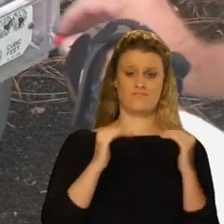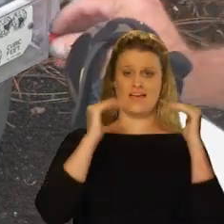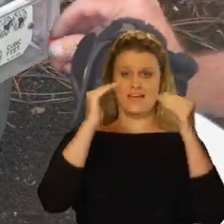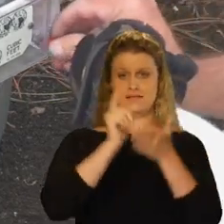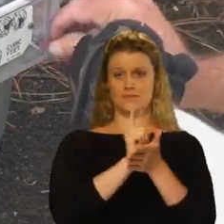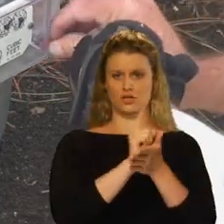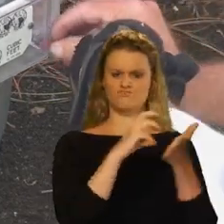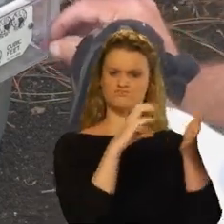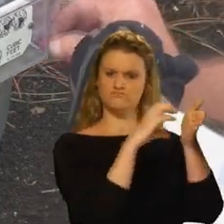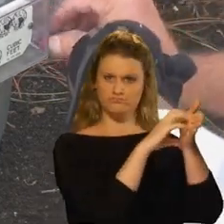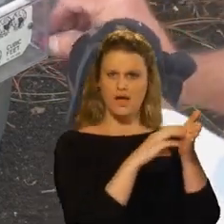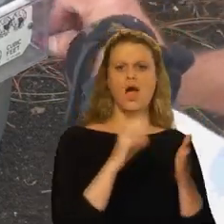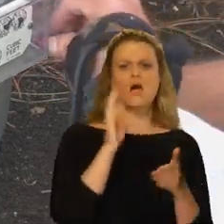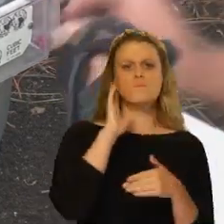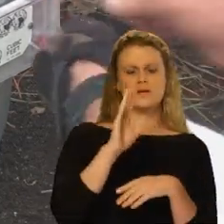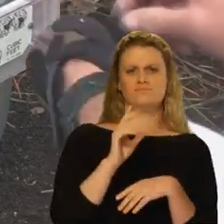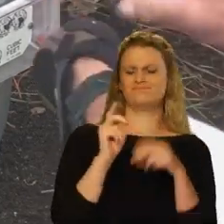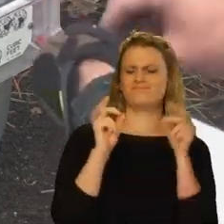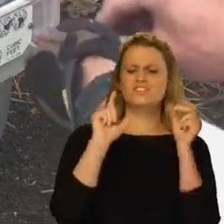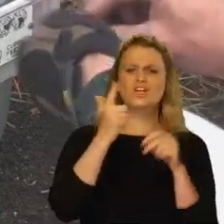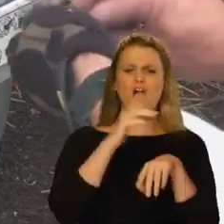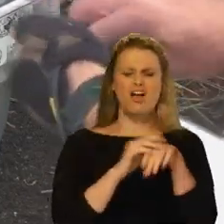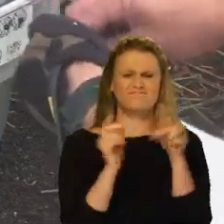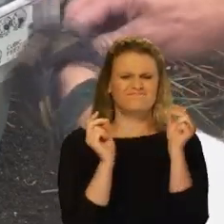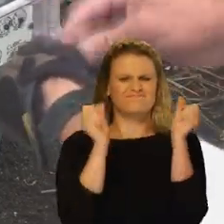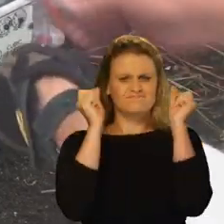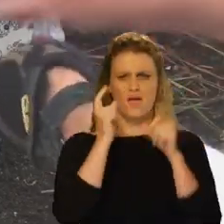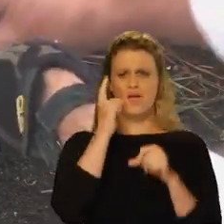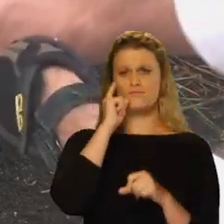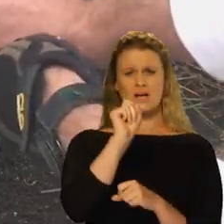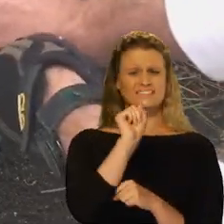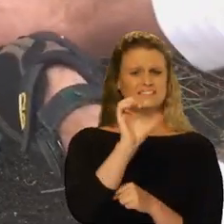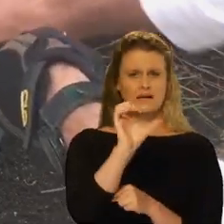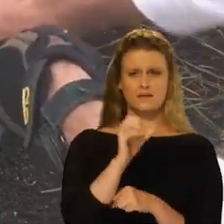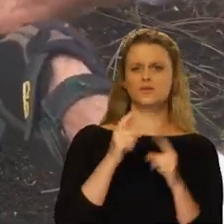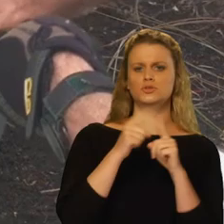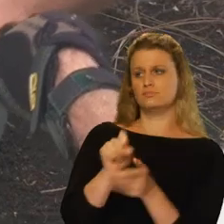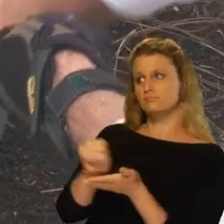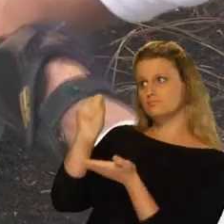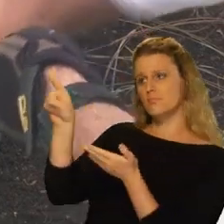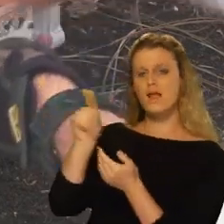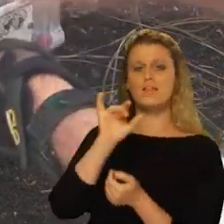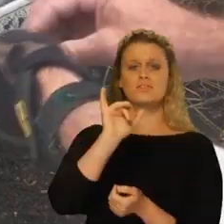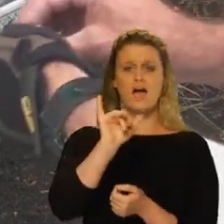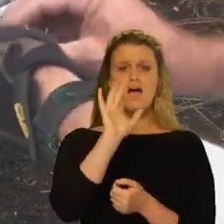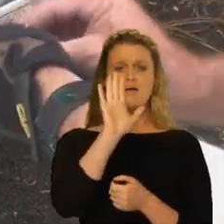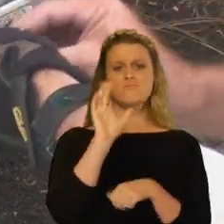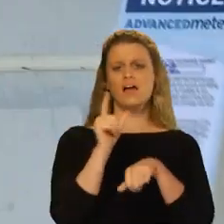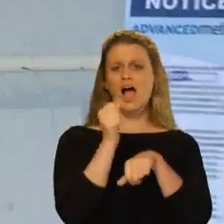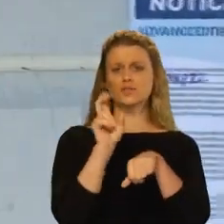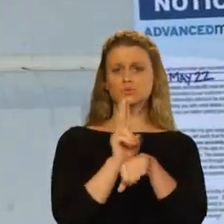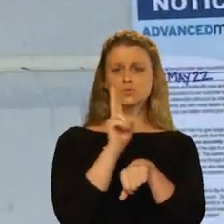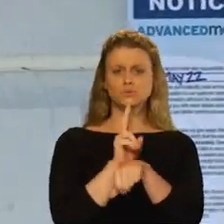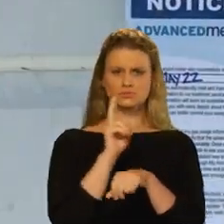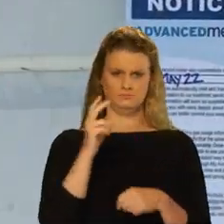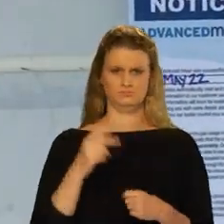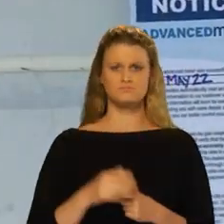module will turn on for a fraction of a second to securely transmit your gas usage data. Following the